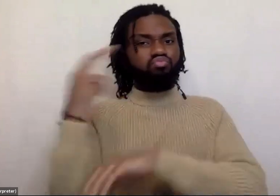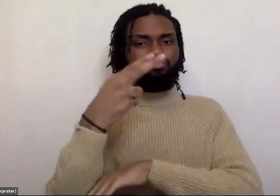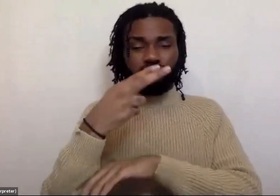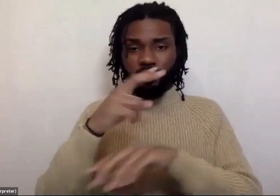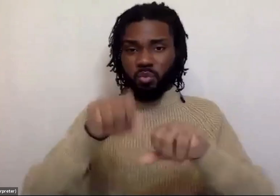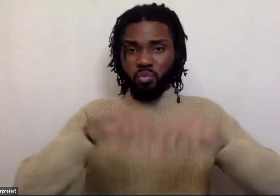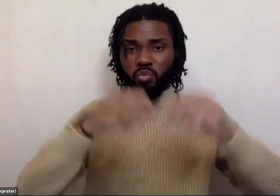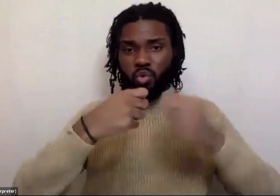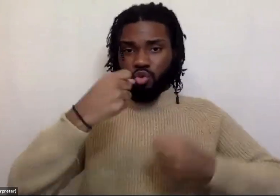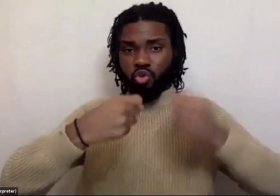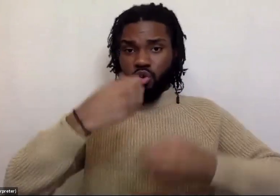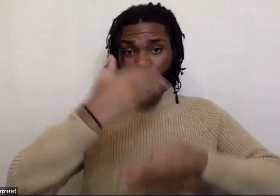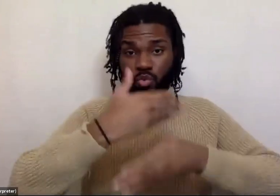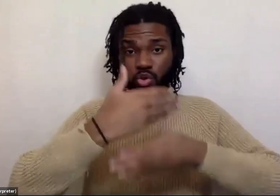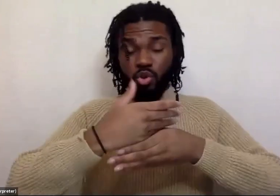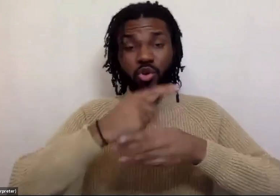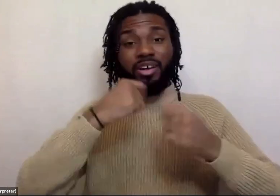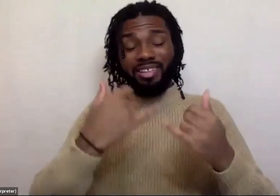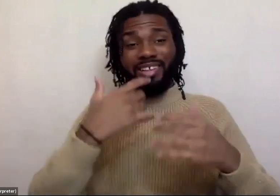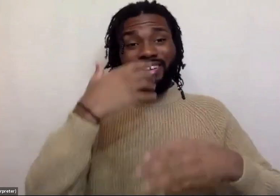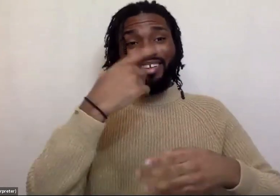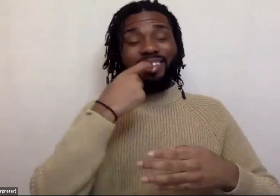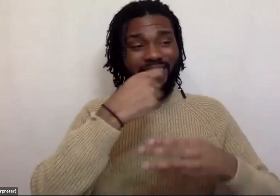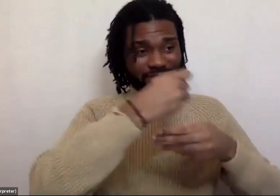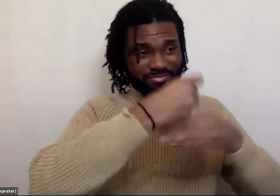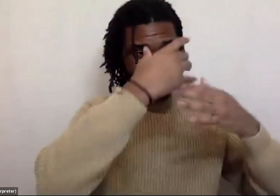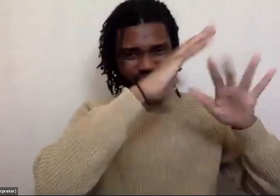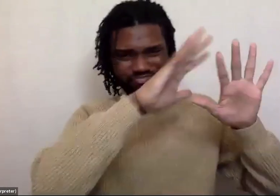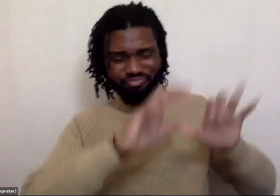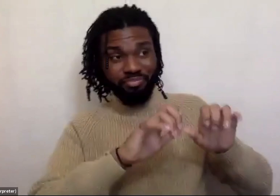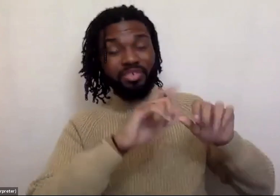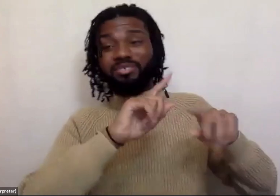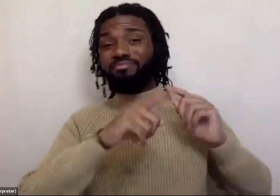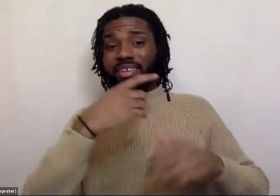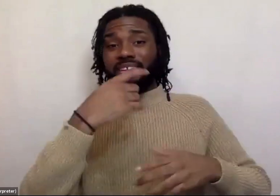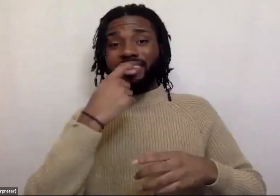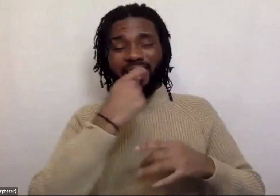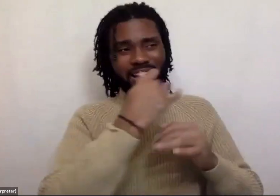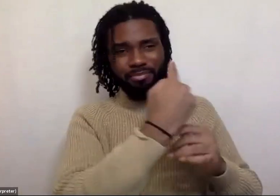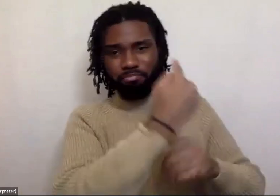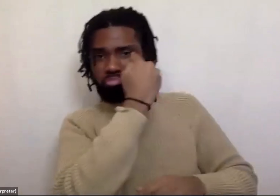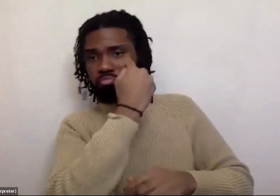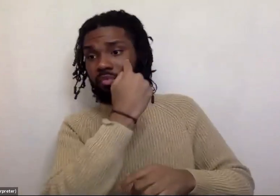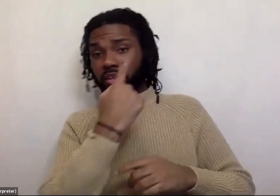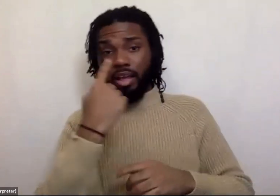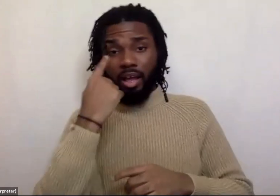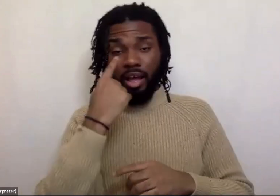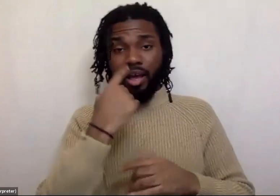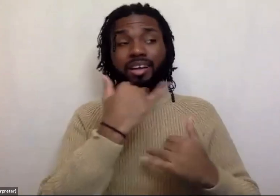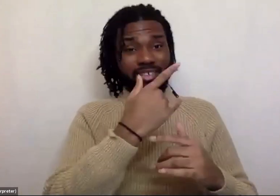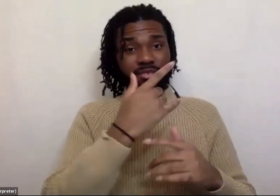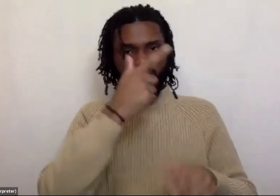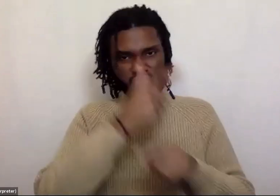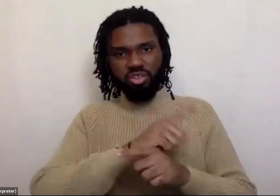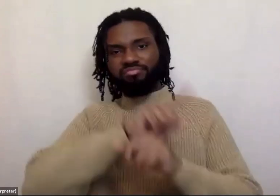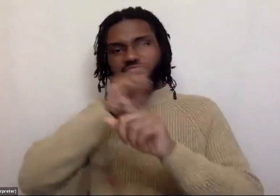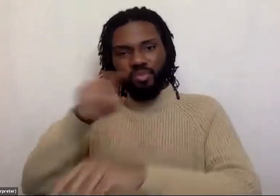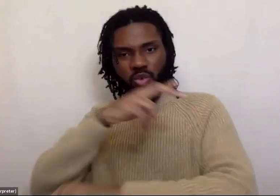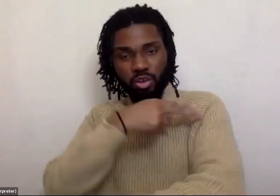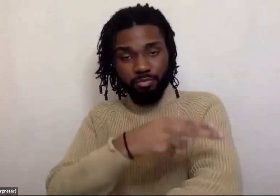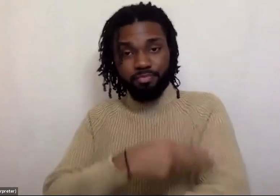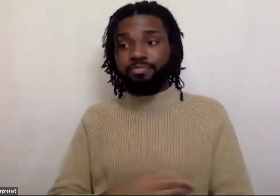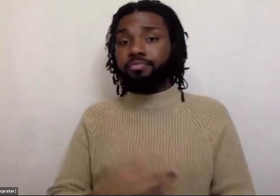glass gets in his eyes. So he is now at the segregated hospital in Greenwood. So June comes, again, strong family. She